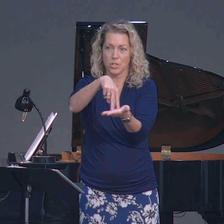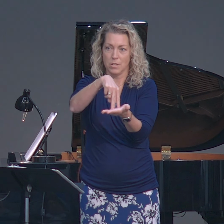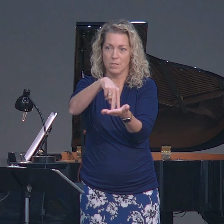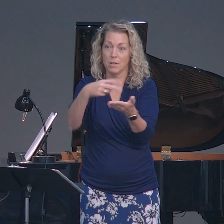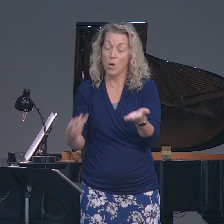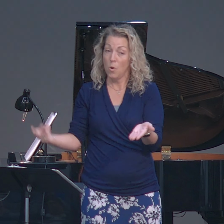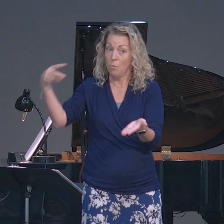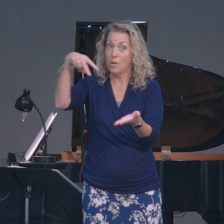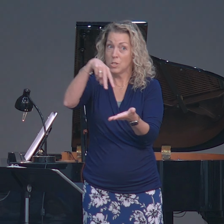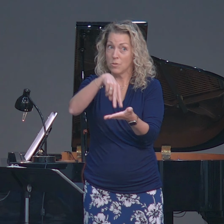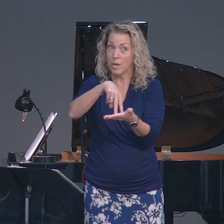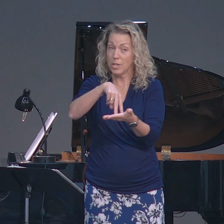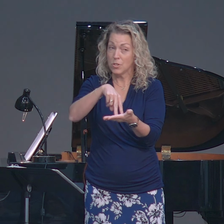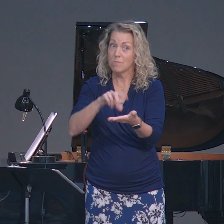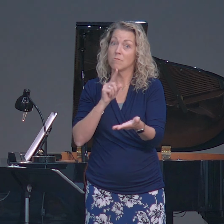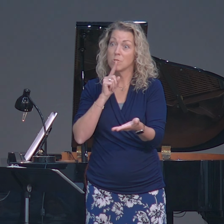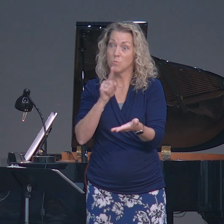Resurrection is our hope.